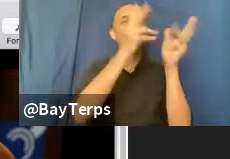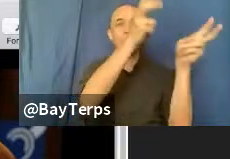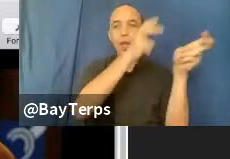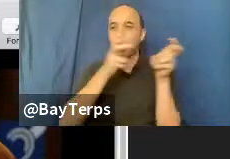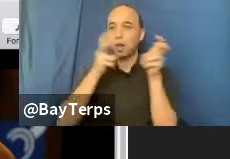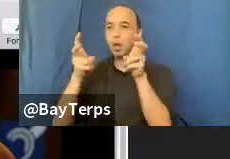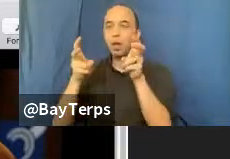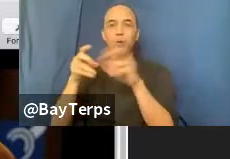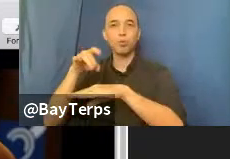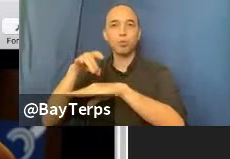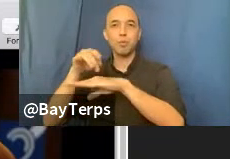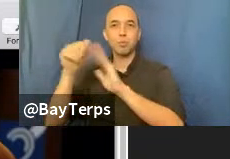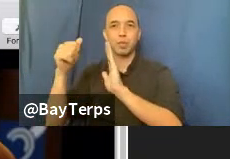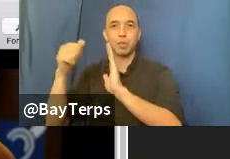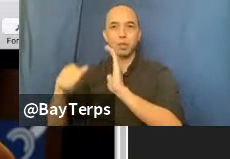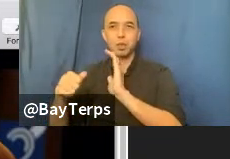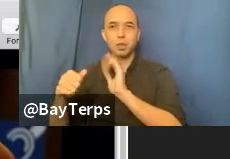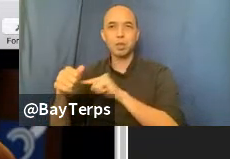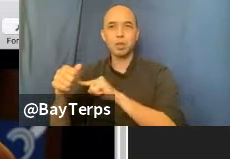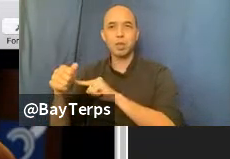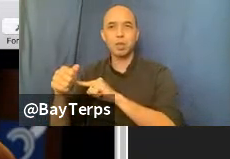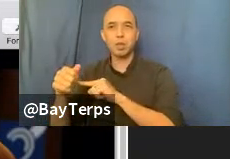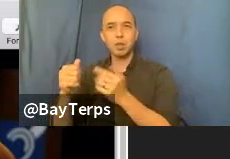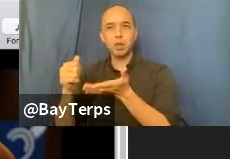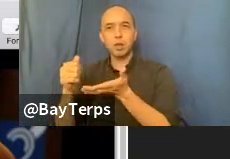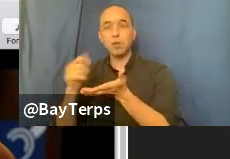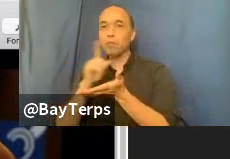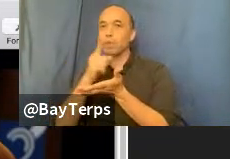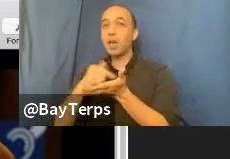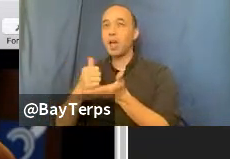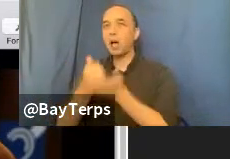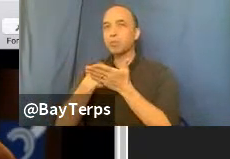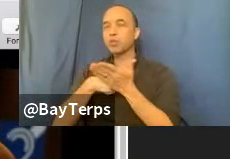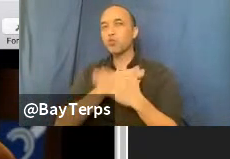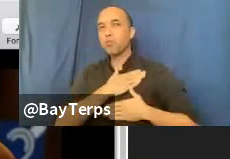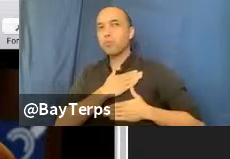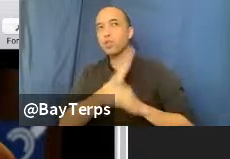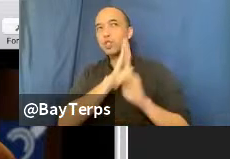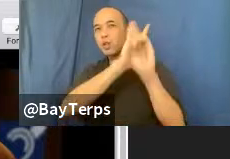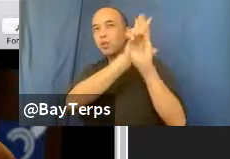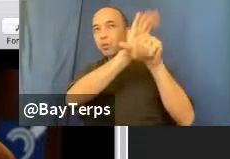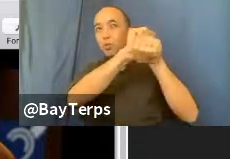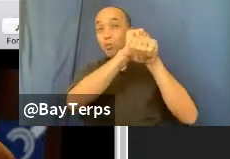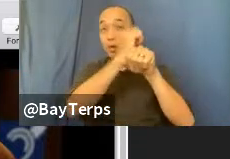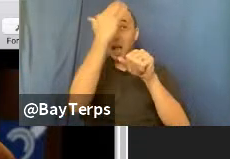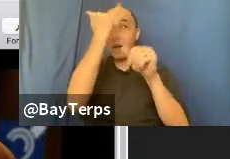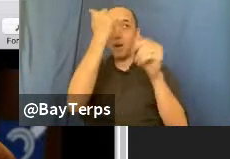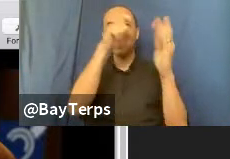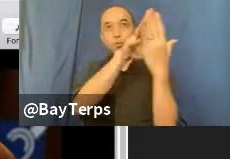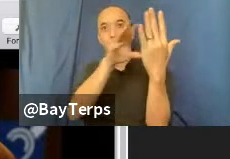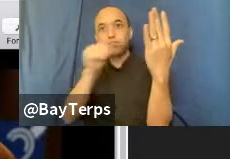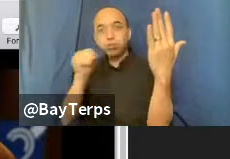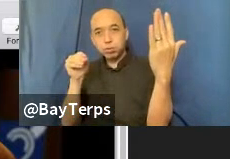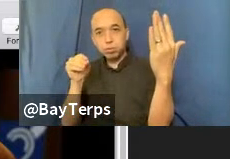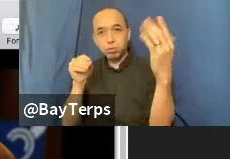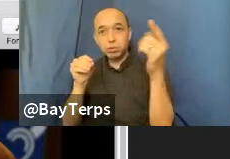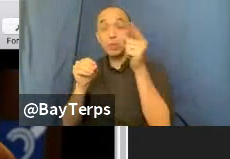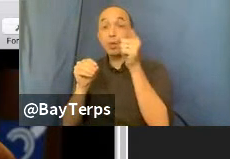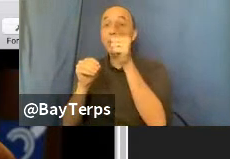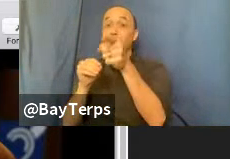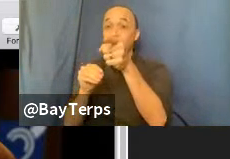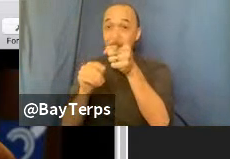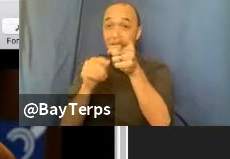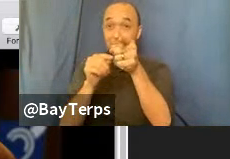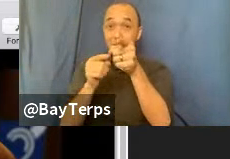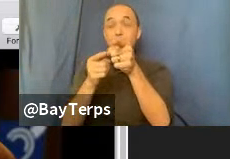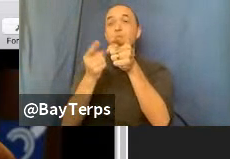deeper appreciation for the original artist and their work. And these are actually examples of pumpkins that we carved for the Museum of Modern Art in New